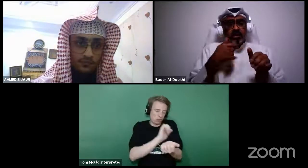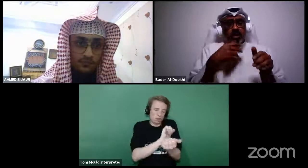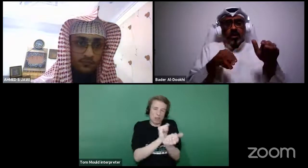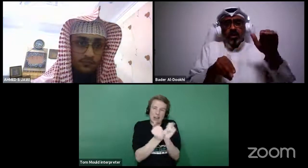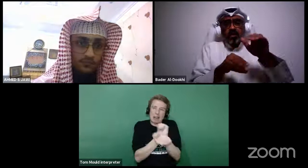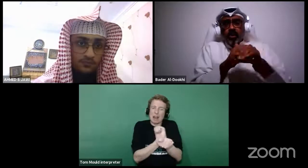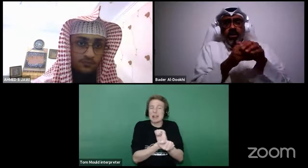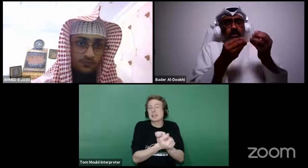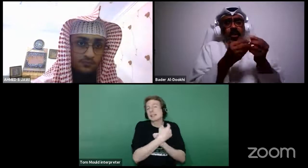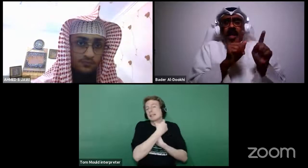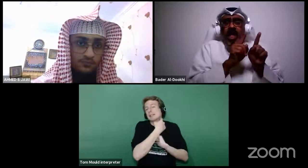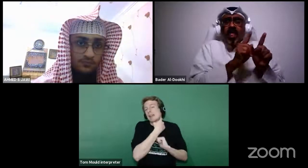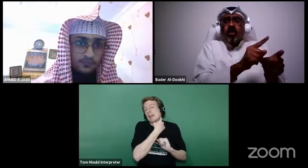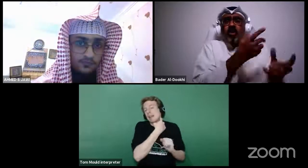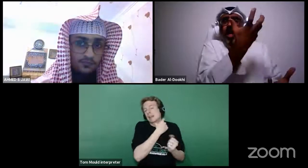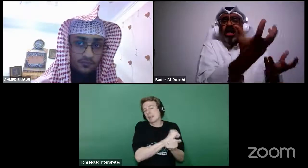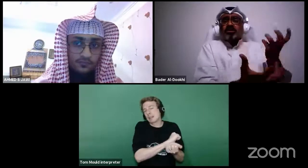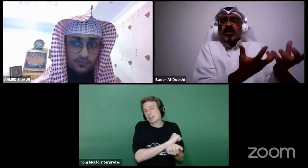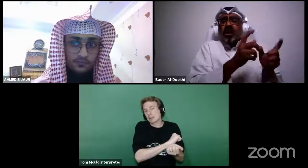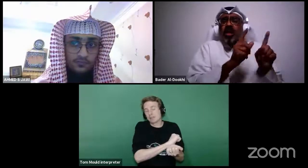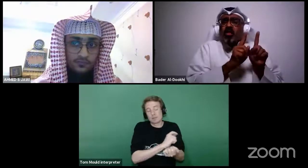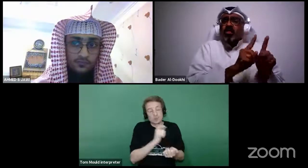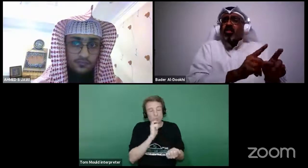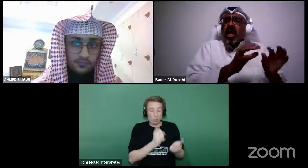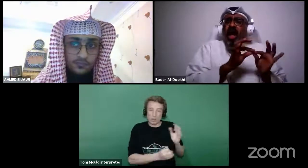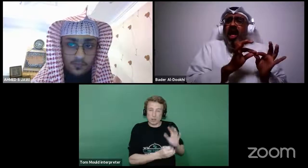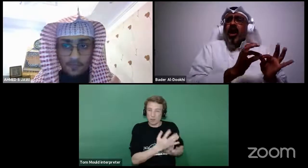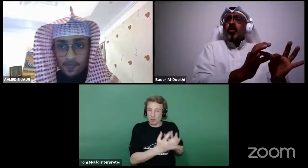fire, to abide therein.